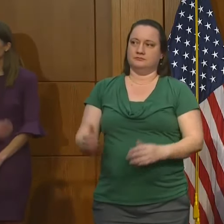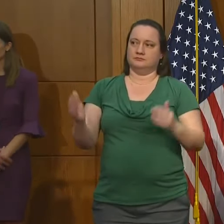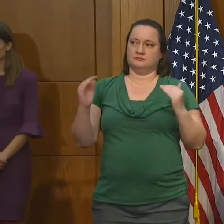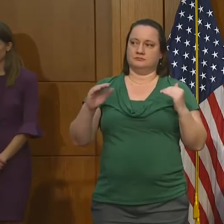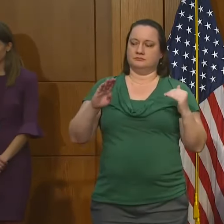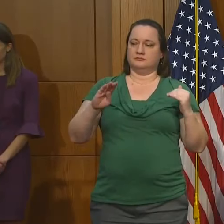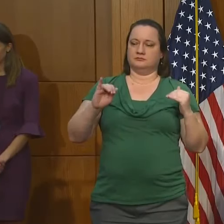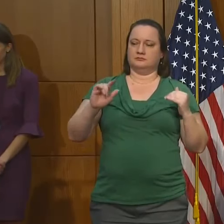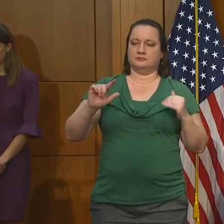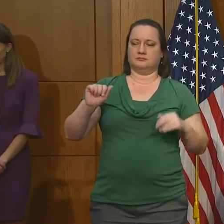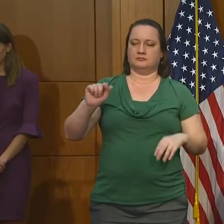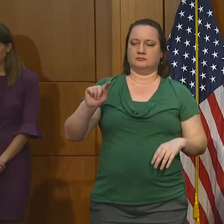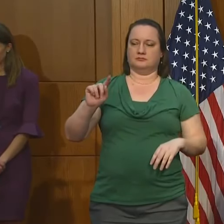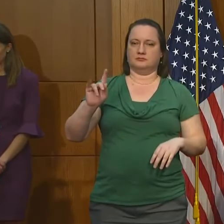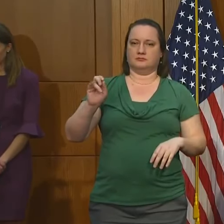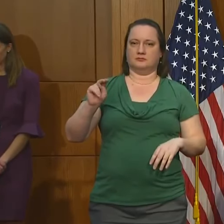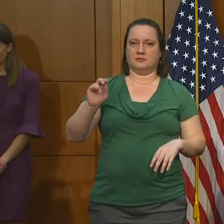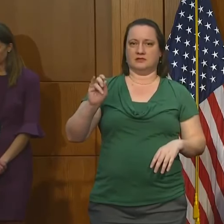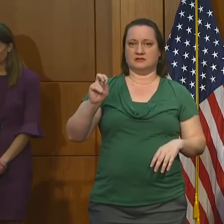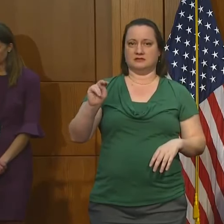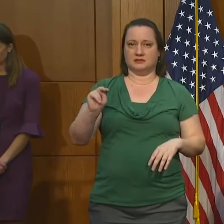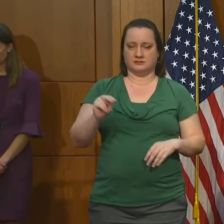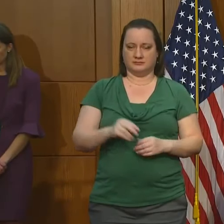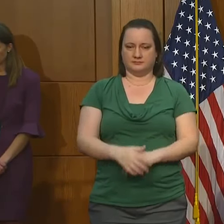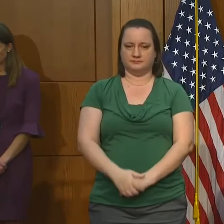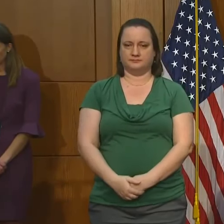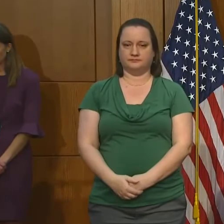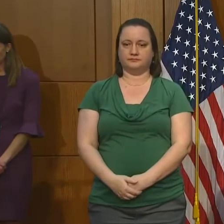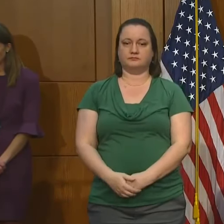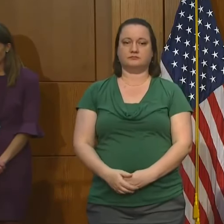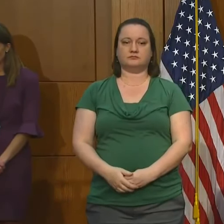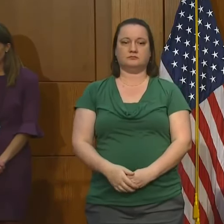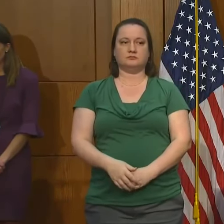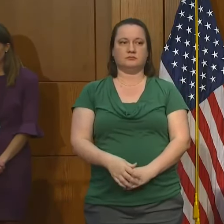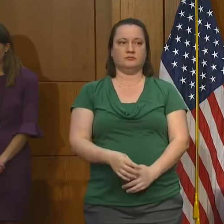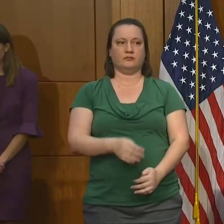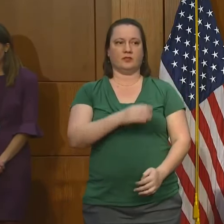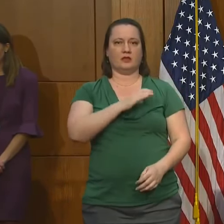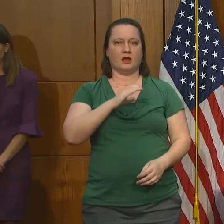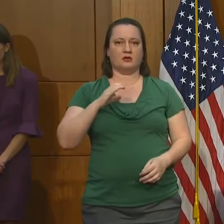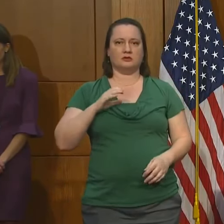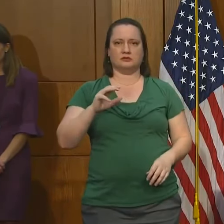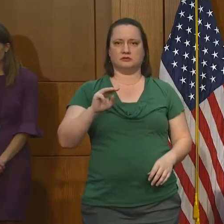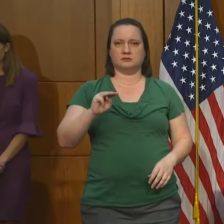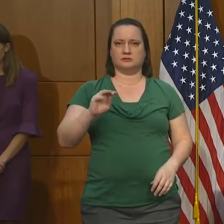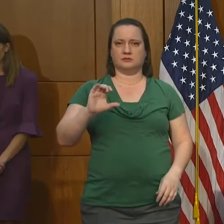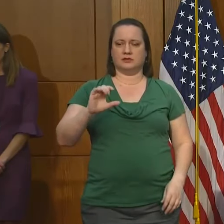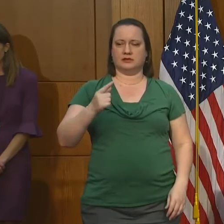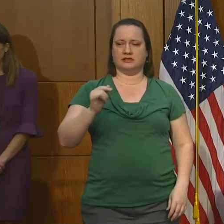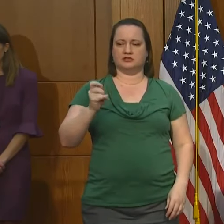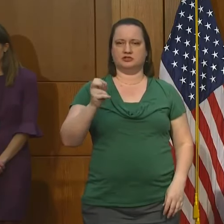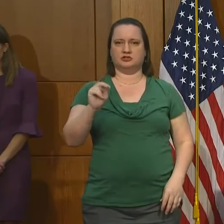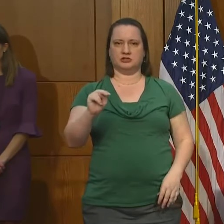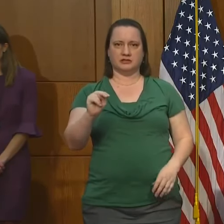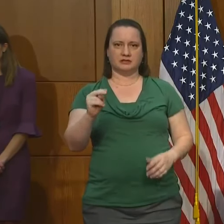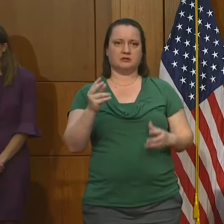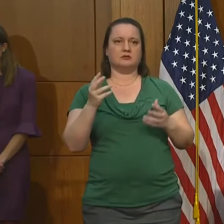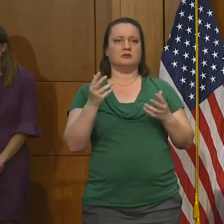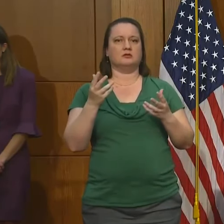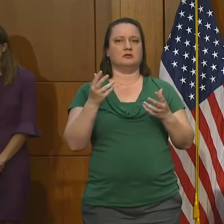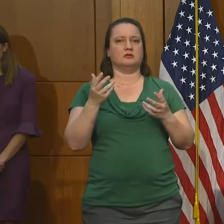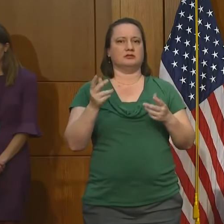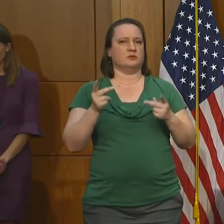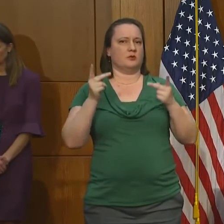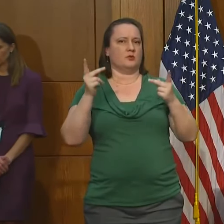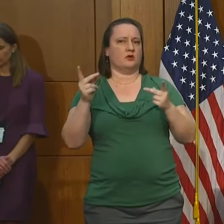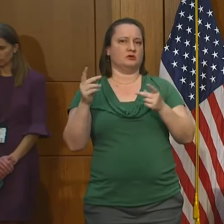Thank you, Marissa. Governor, as you know, Congressman McEachin is proposing tying future federal aid to state and local